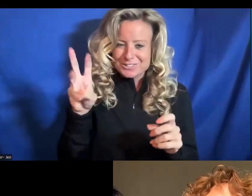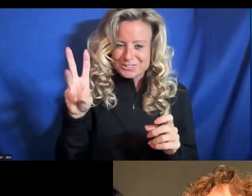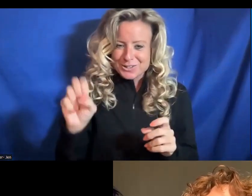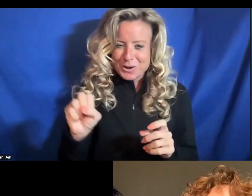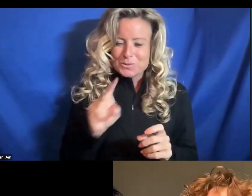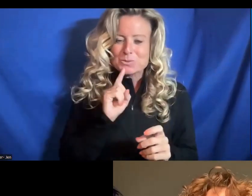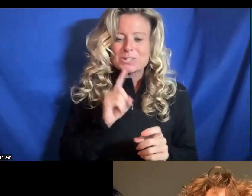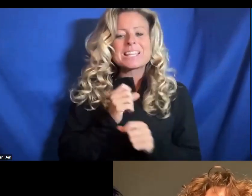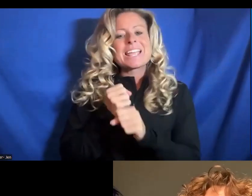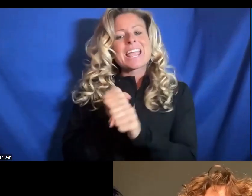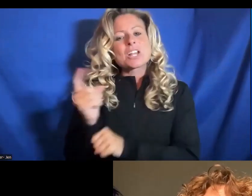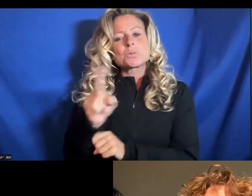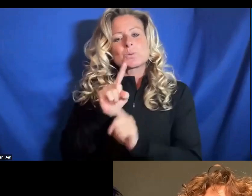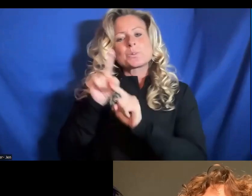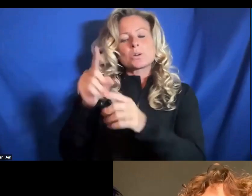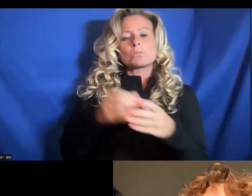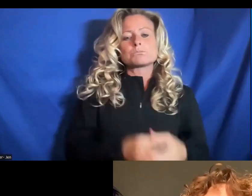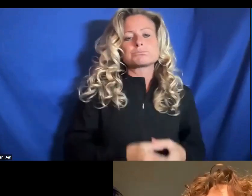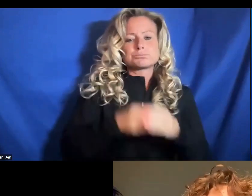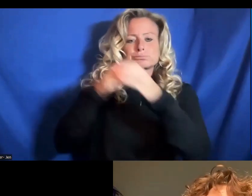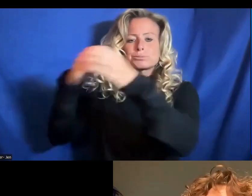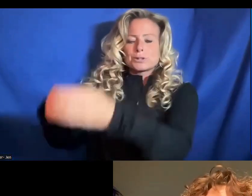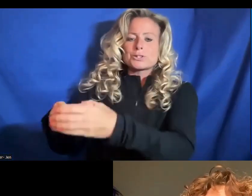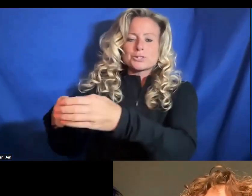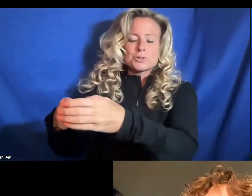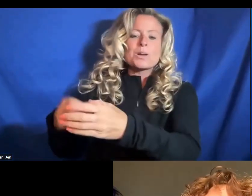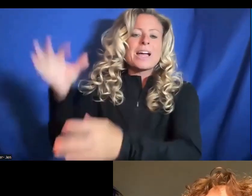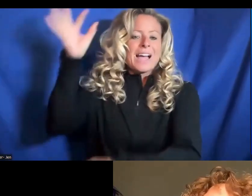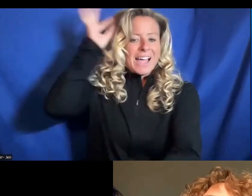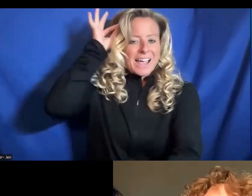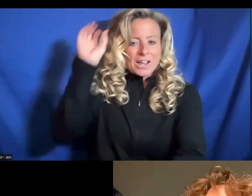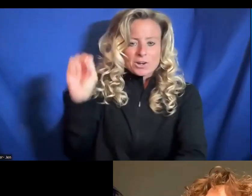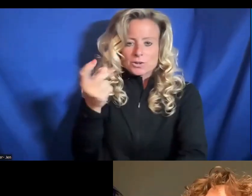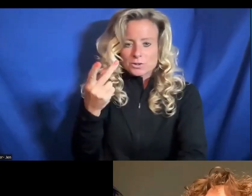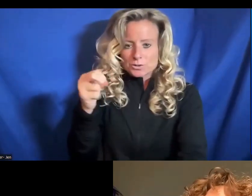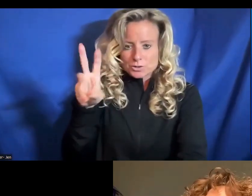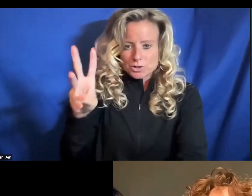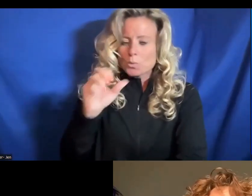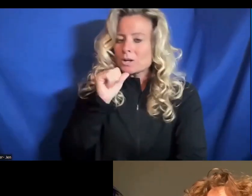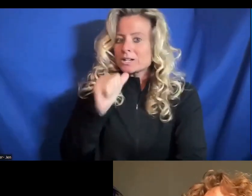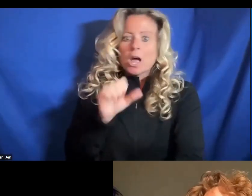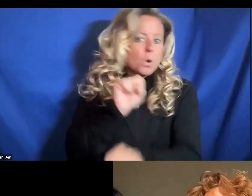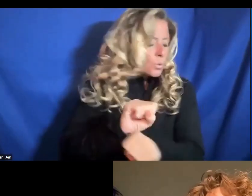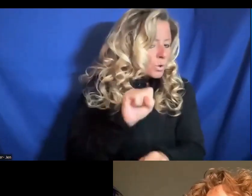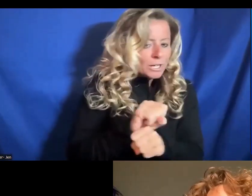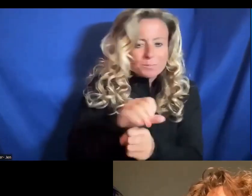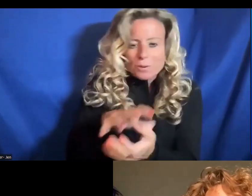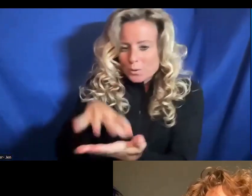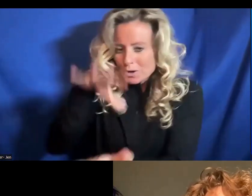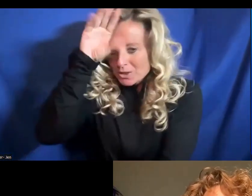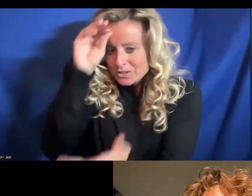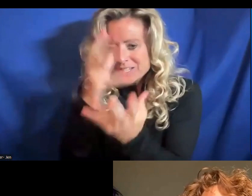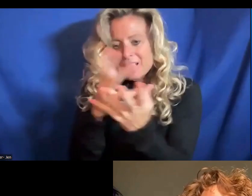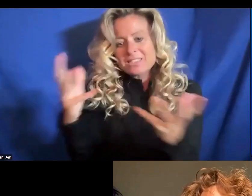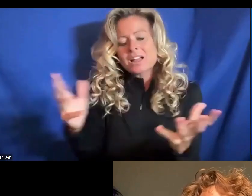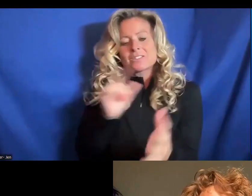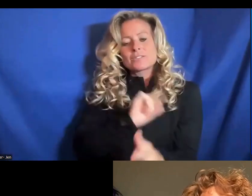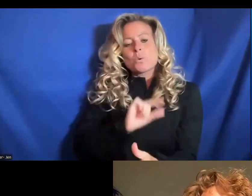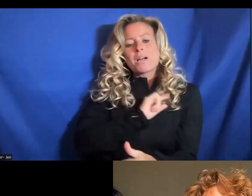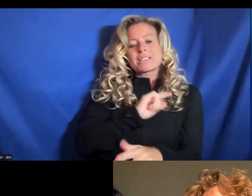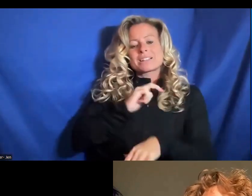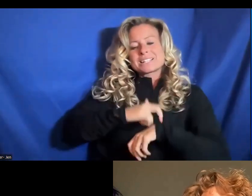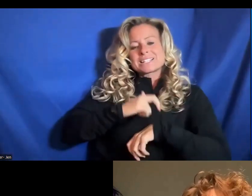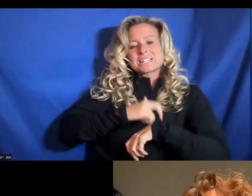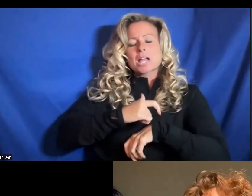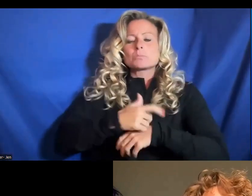annually to a hair show to make sure that we're not working, but we're learning, and we're spending a lot of quality time together to get to know